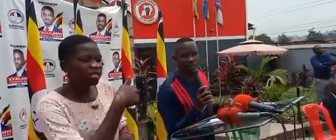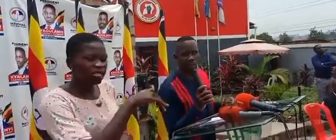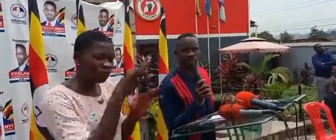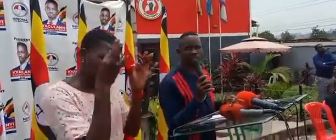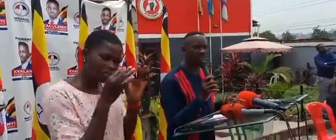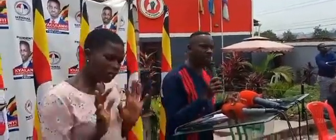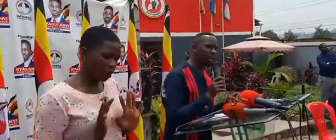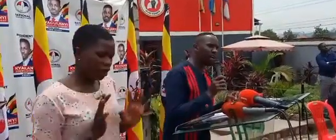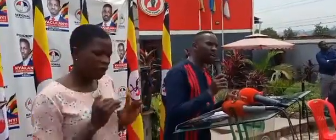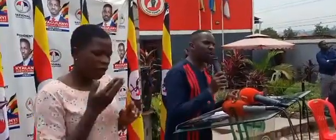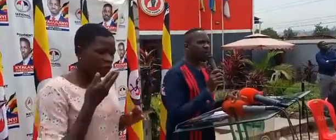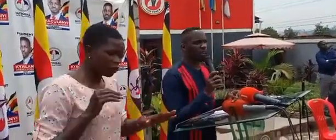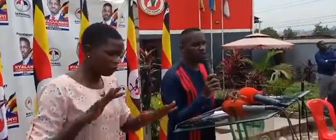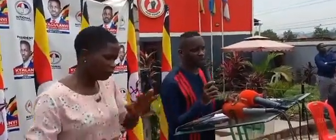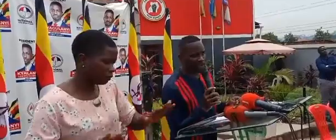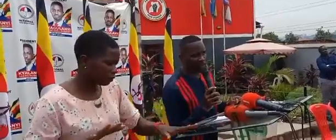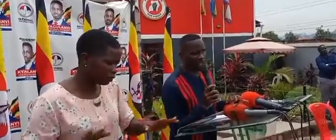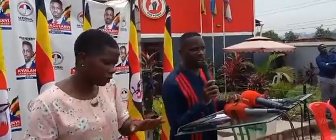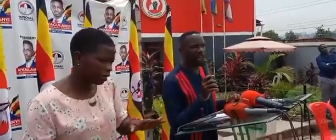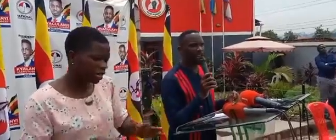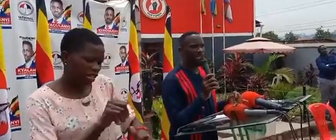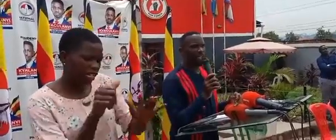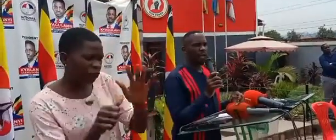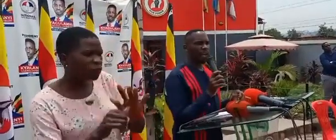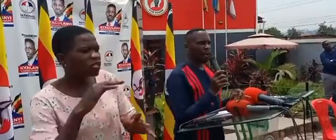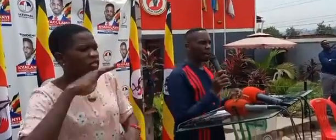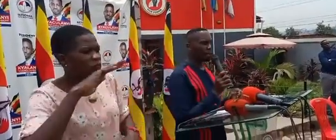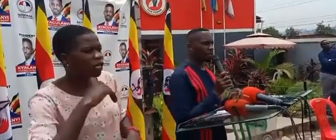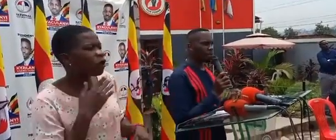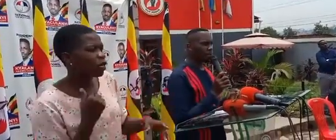Zabagendo Kubirako, what speaker, what deputy speaker,